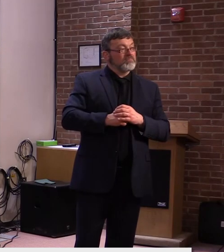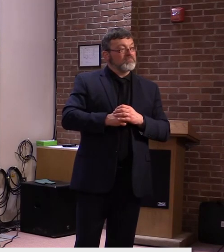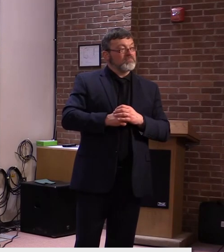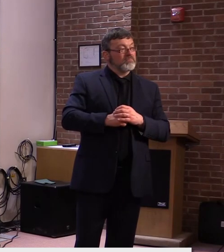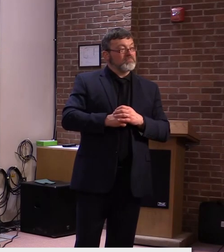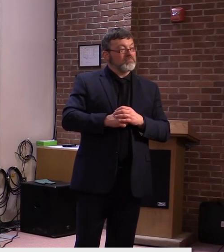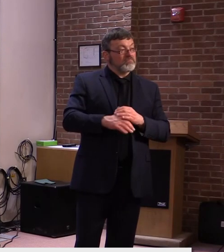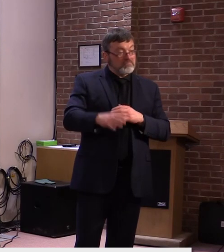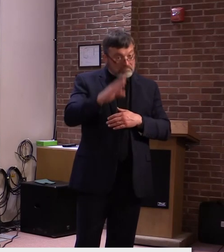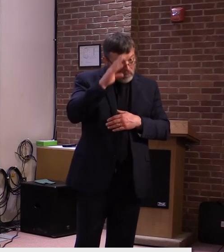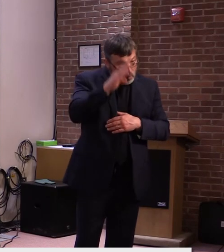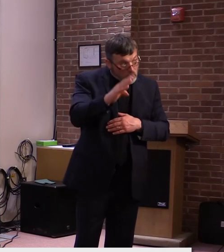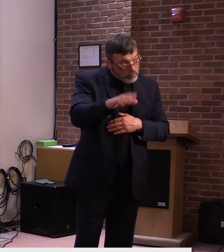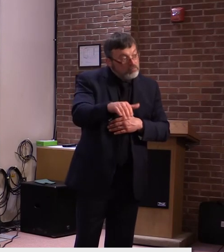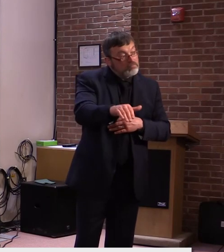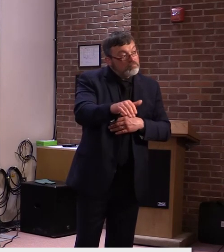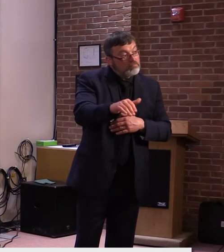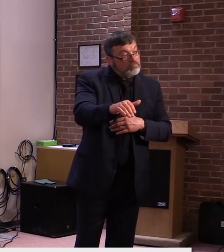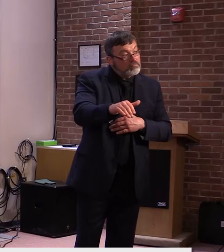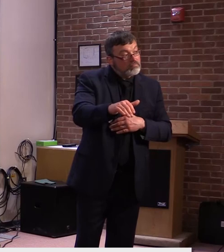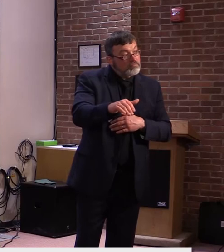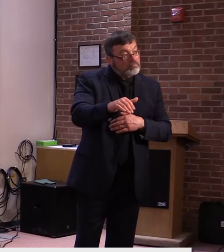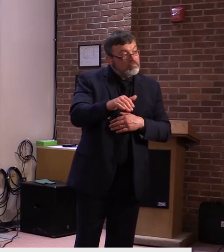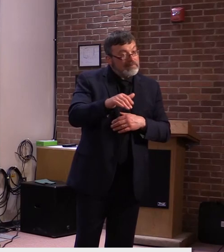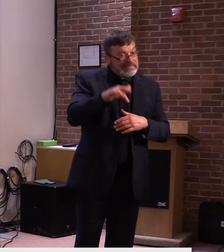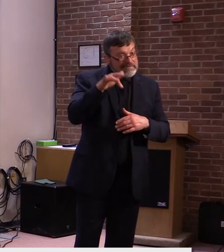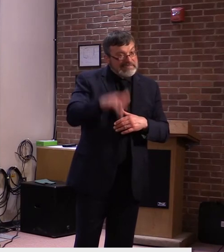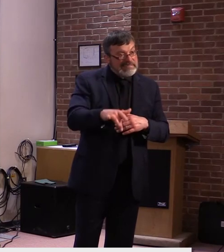Mike, you'll have to hit star six.